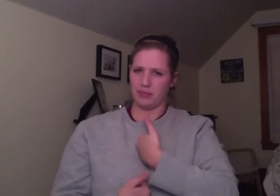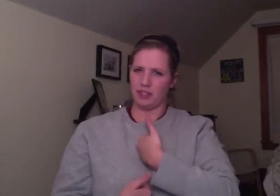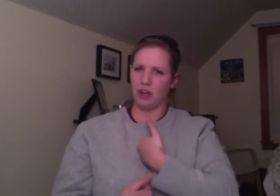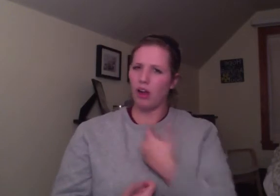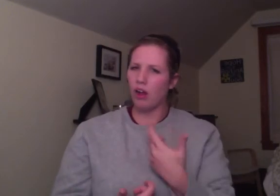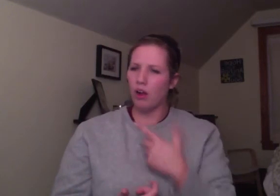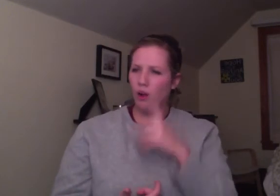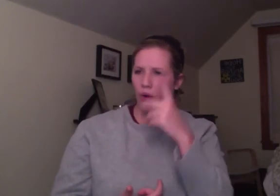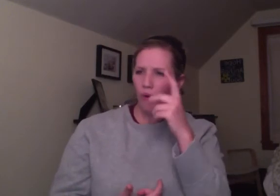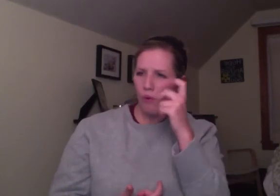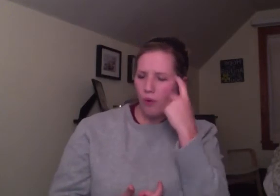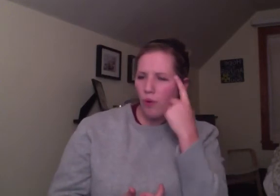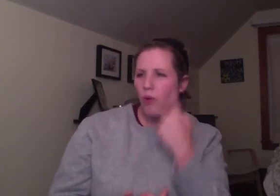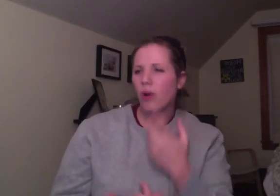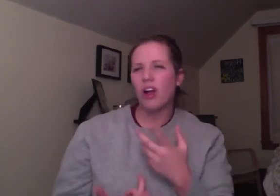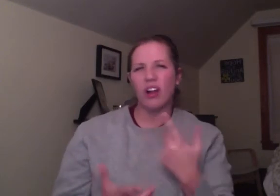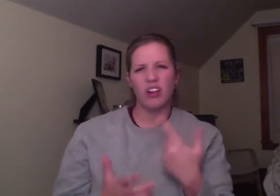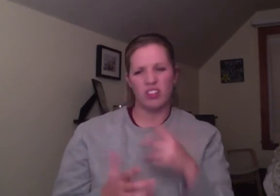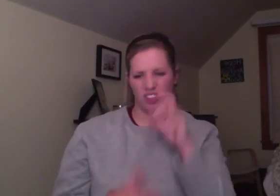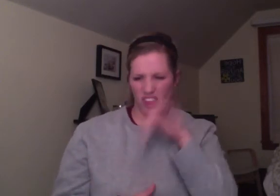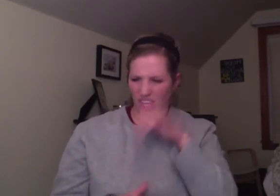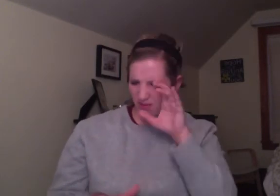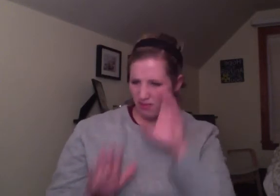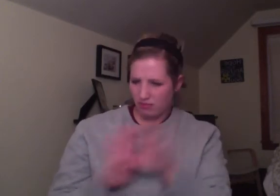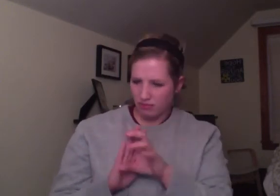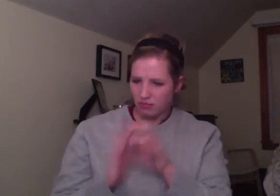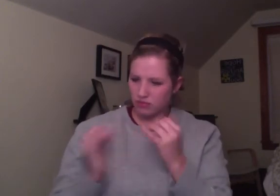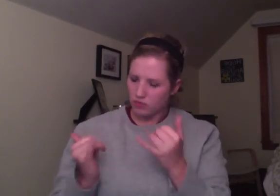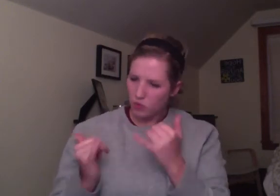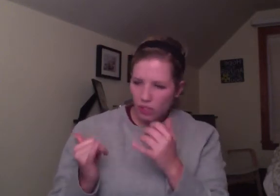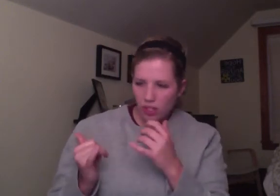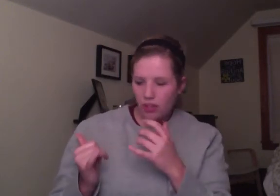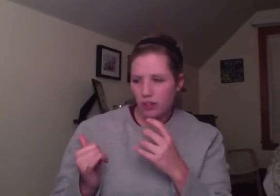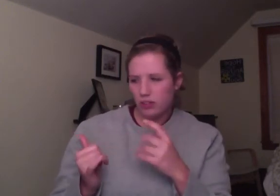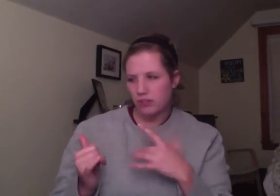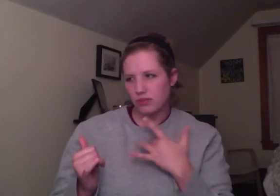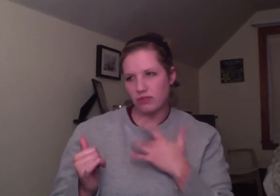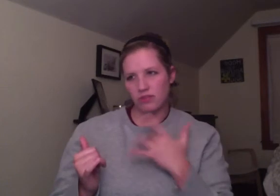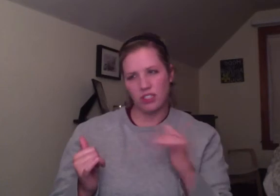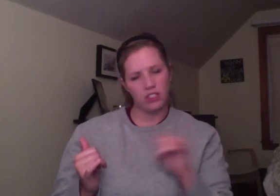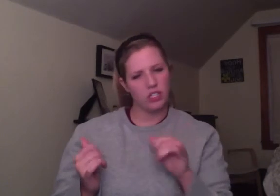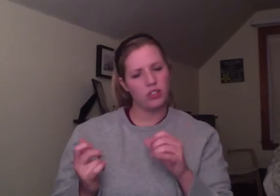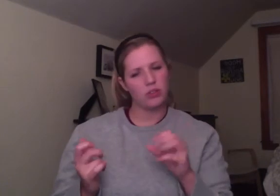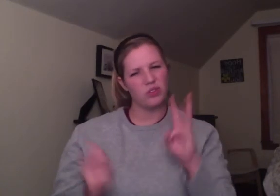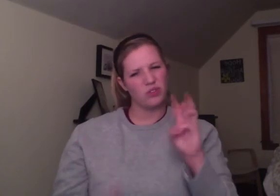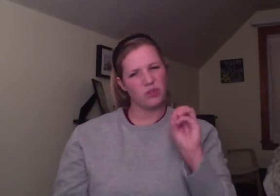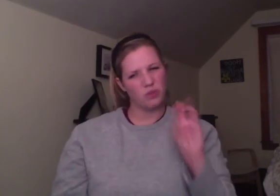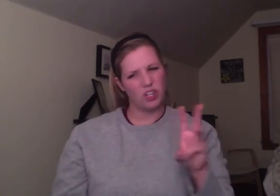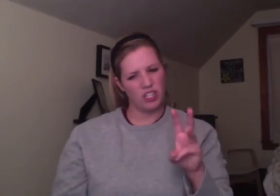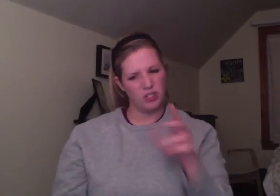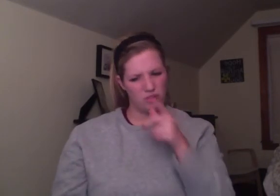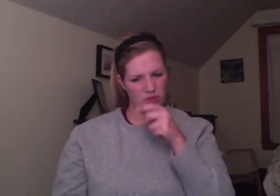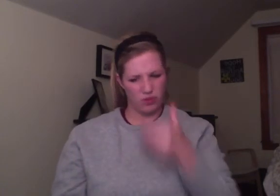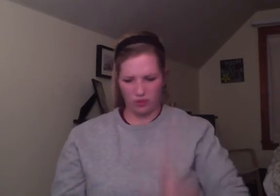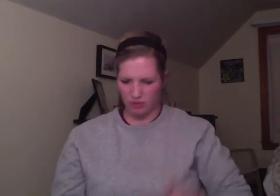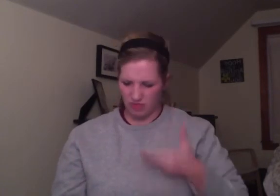photograph, they really get this sense of, wow, what kind of person am I? Why do I feel that way? Why does that matter